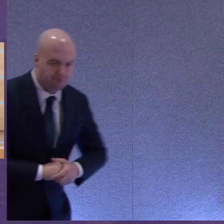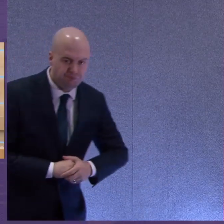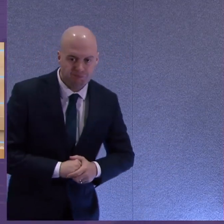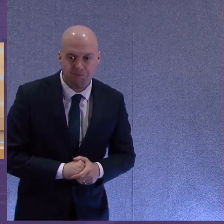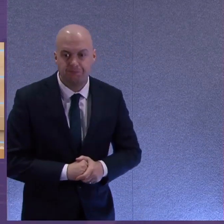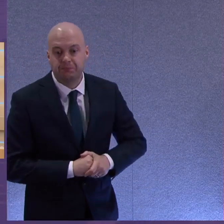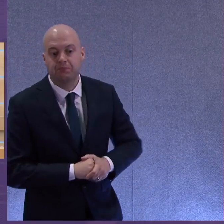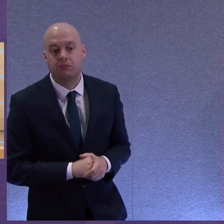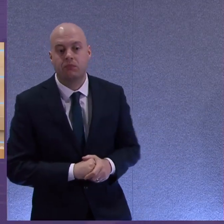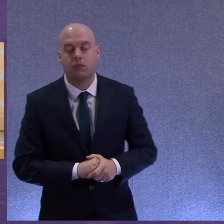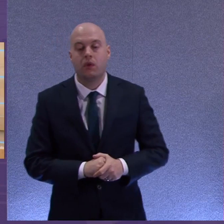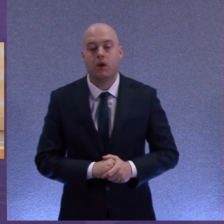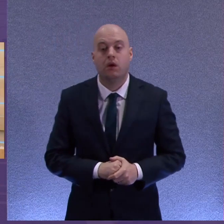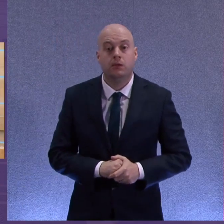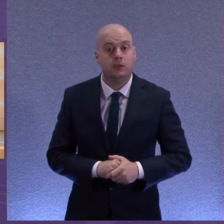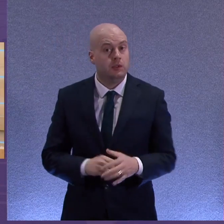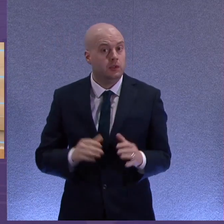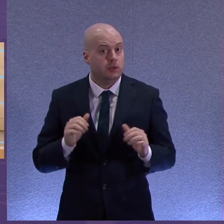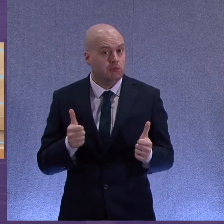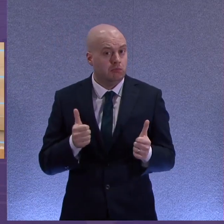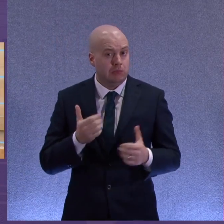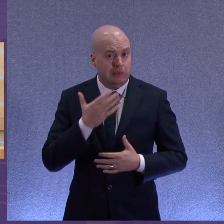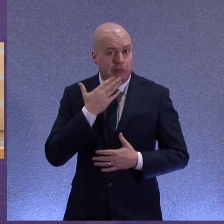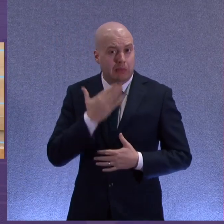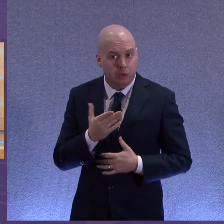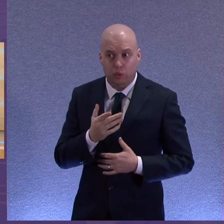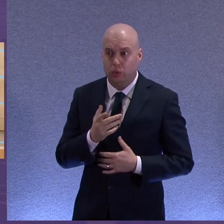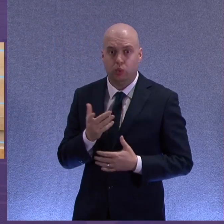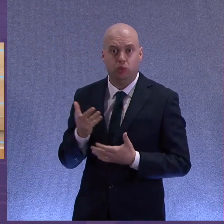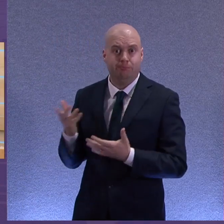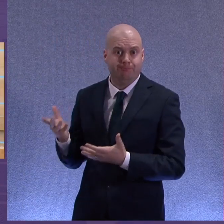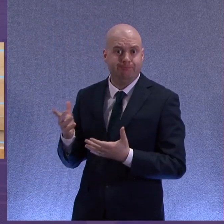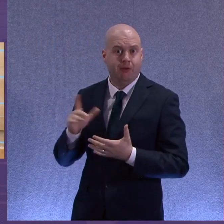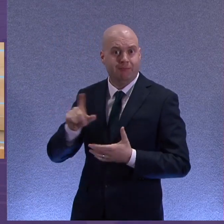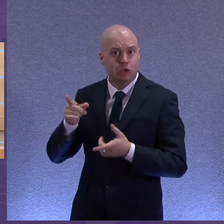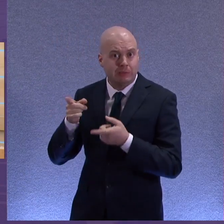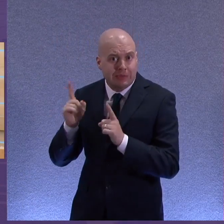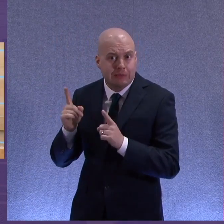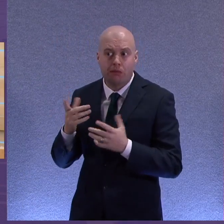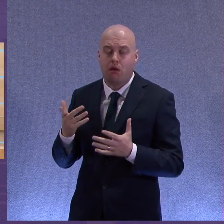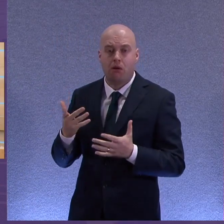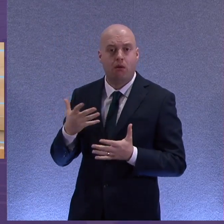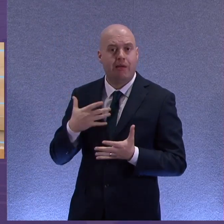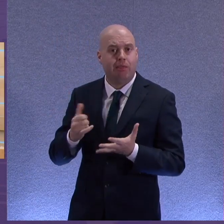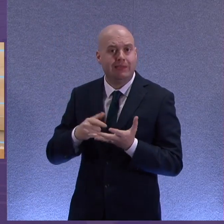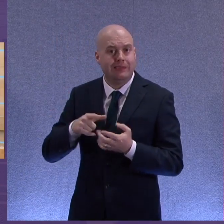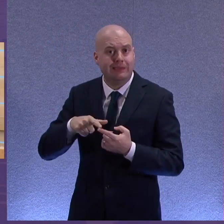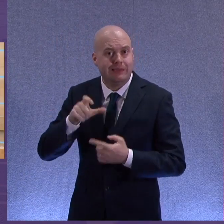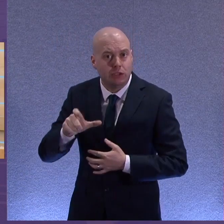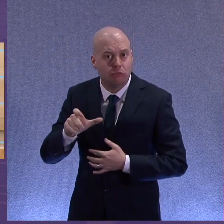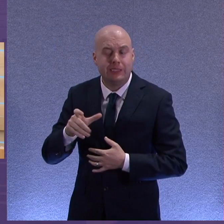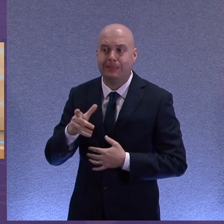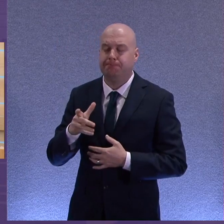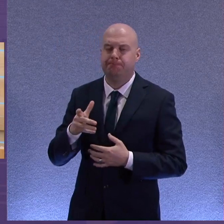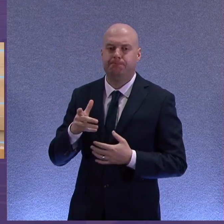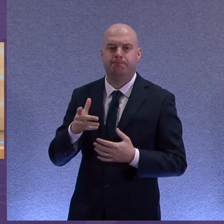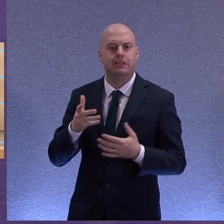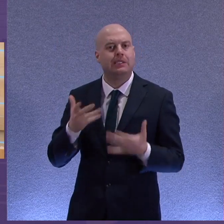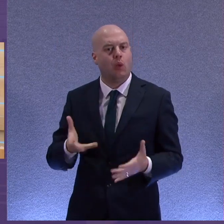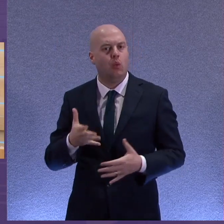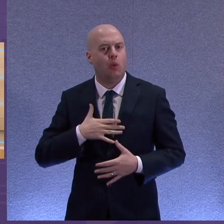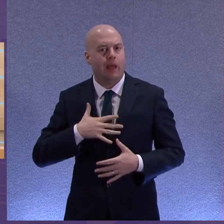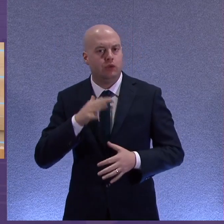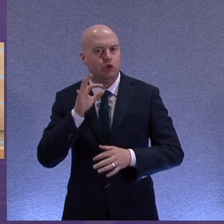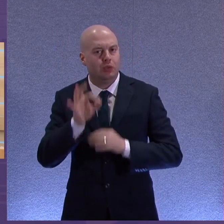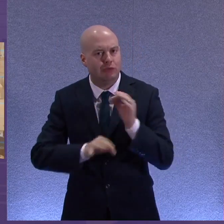Thank you. The First Minister, the Health Secretary and the other members of the Cabinet who are all present will be willing to take questions now. Jackson